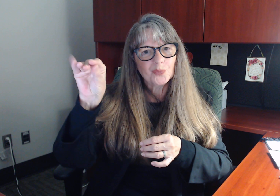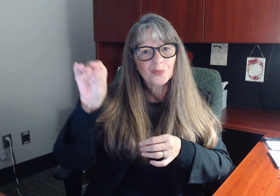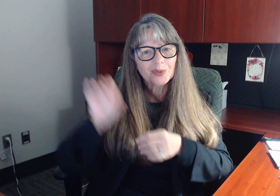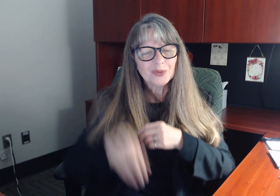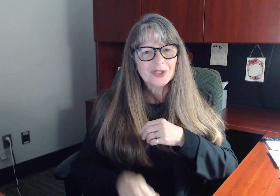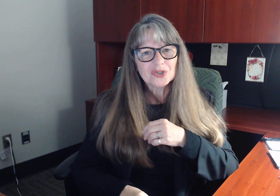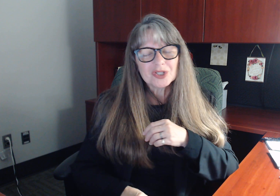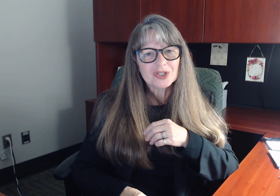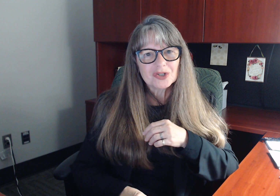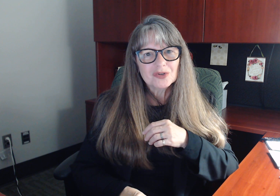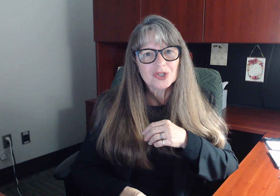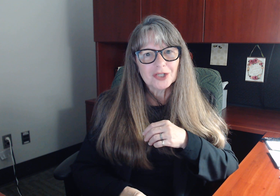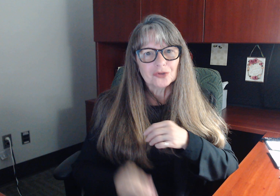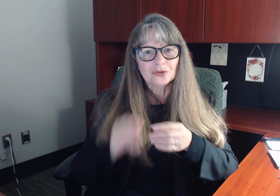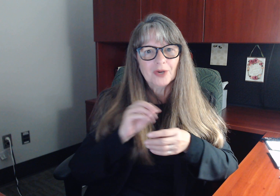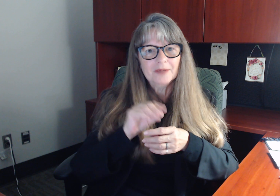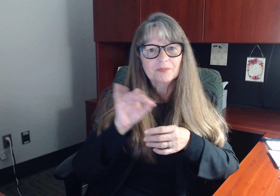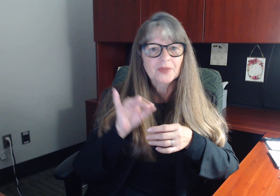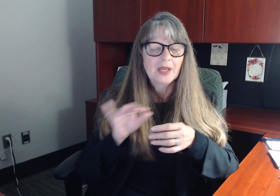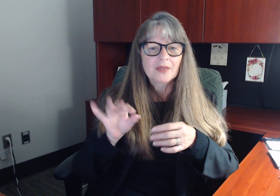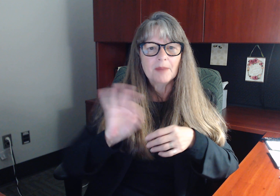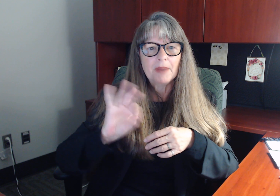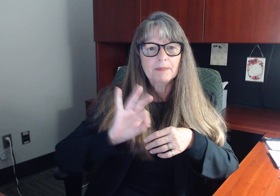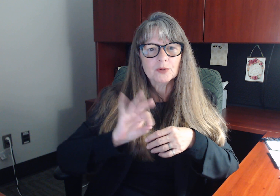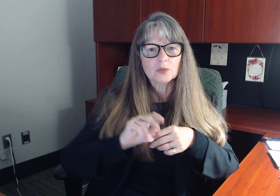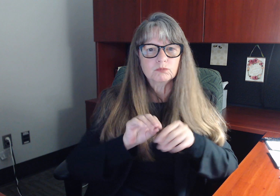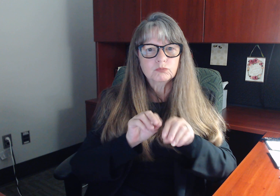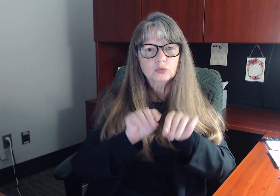you can just do a gesture, right? The peppers,